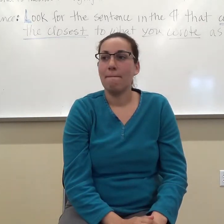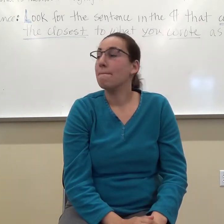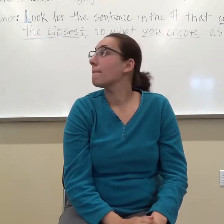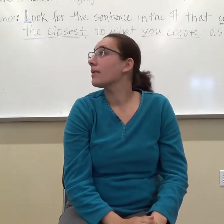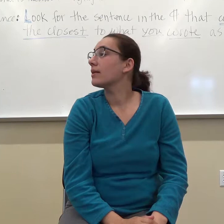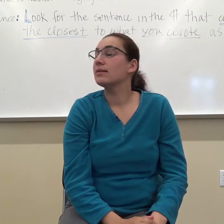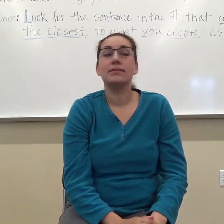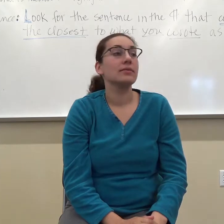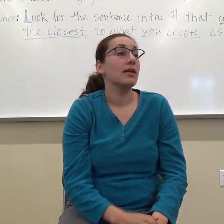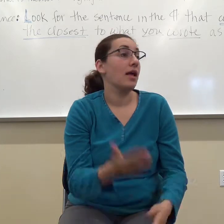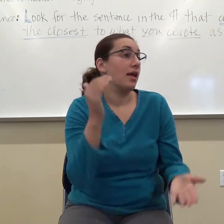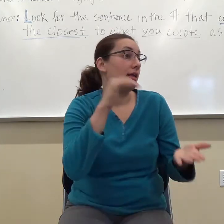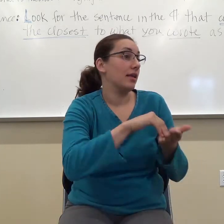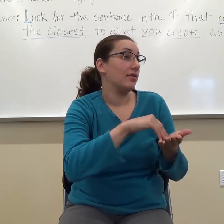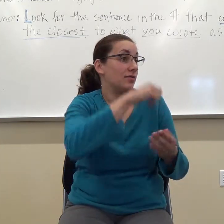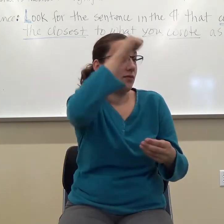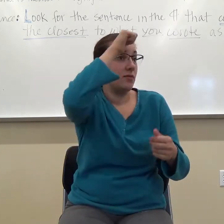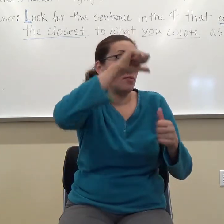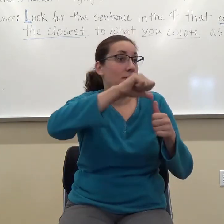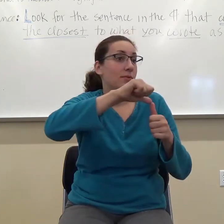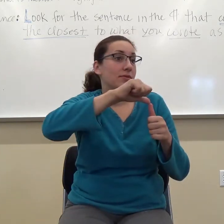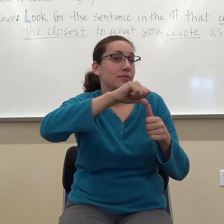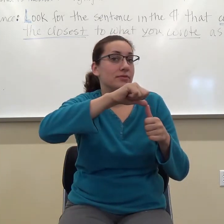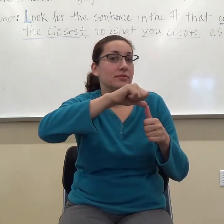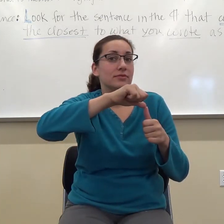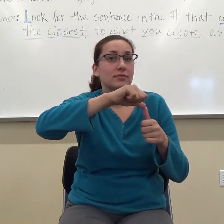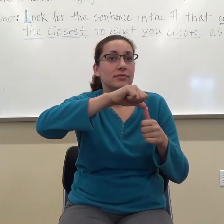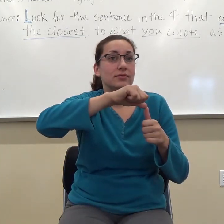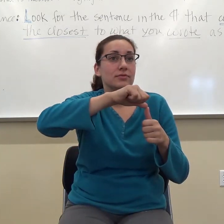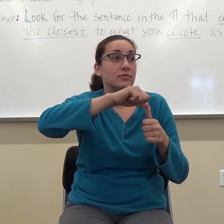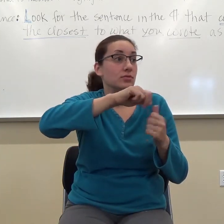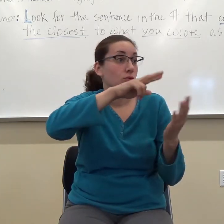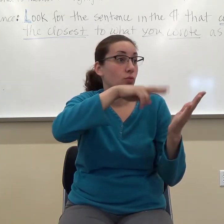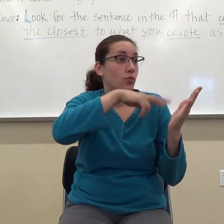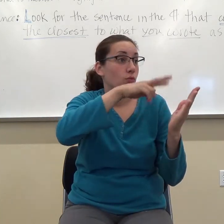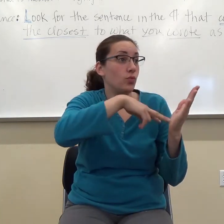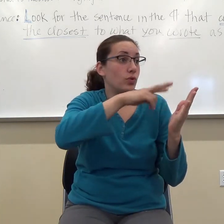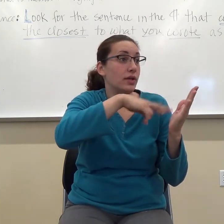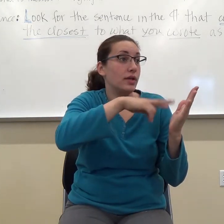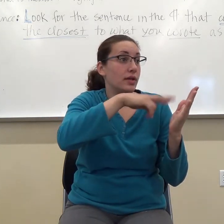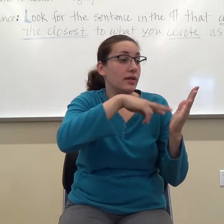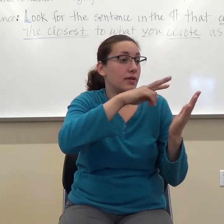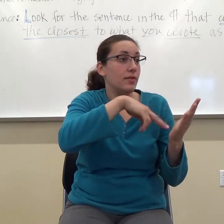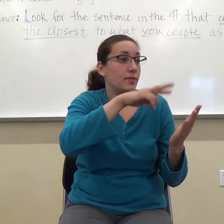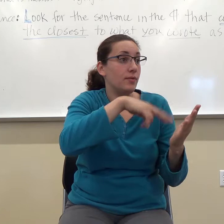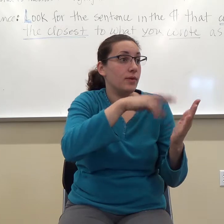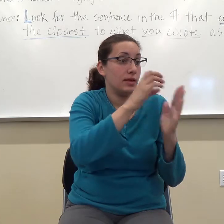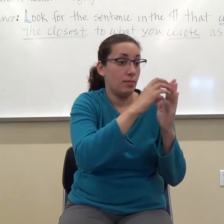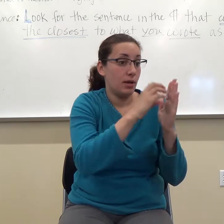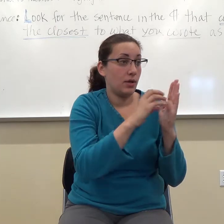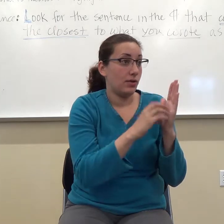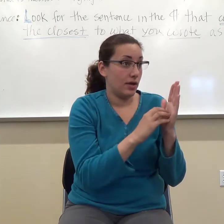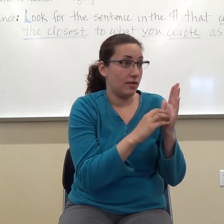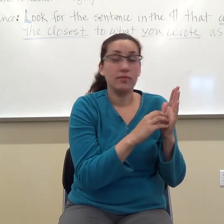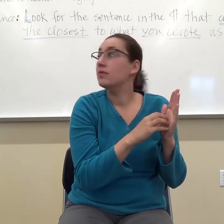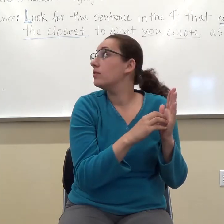again, remember to first read the part in the